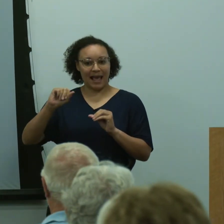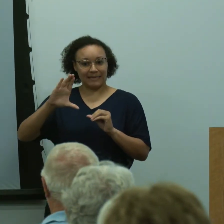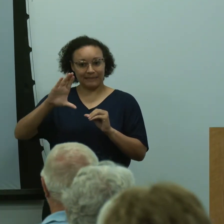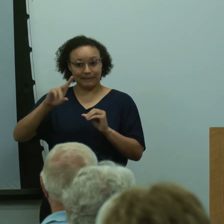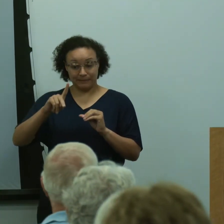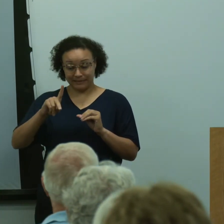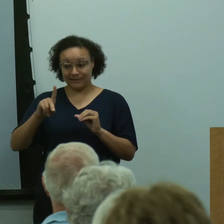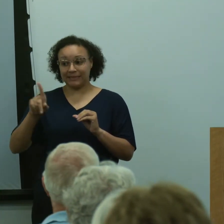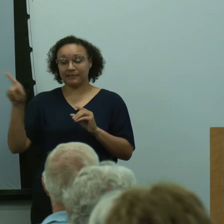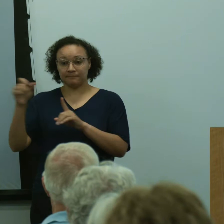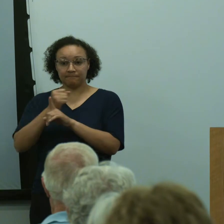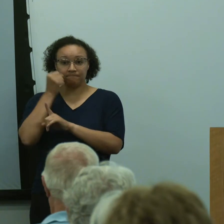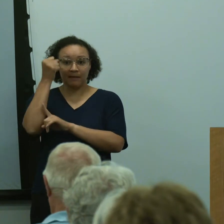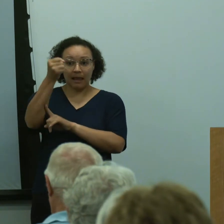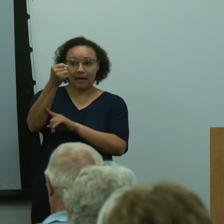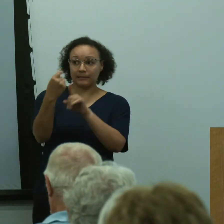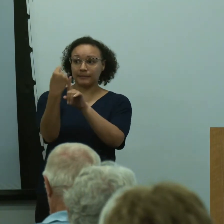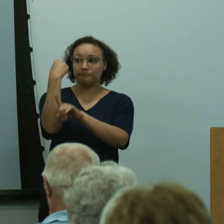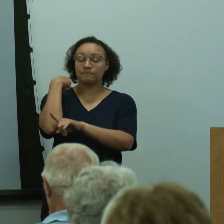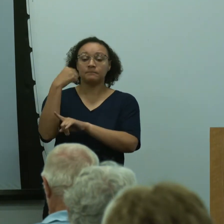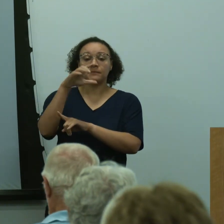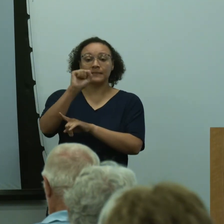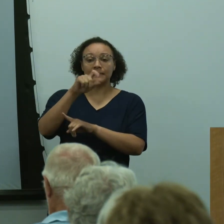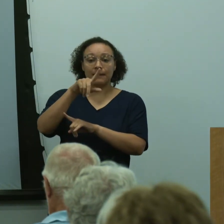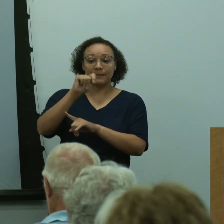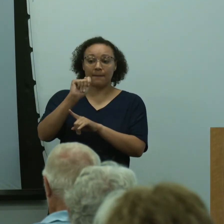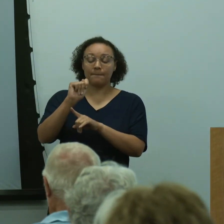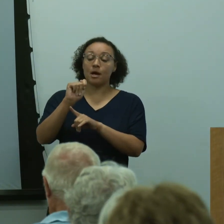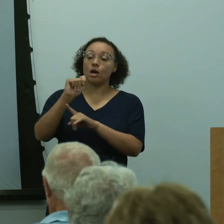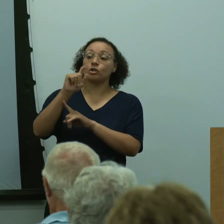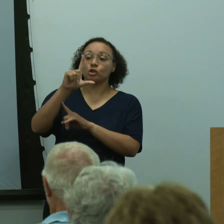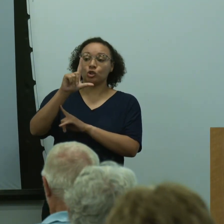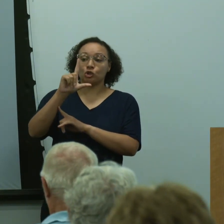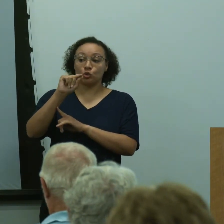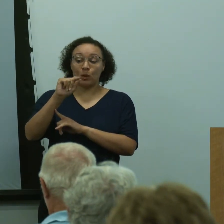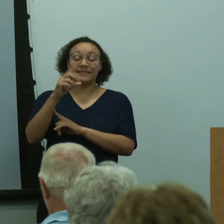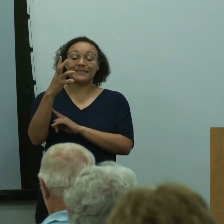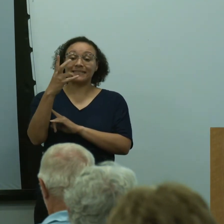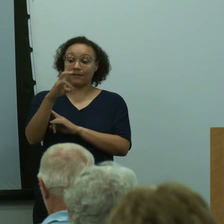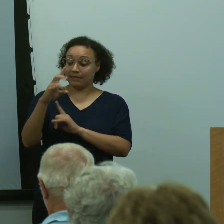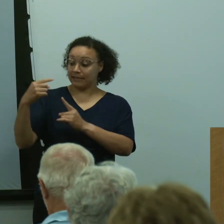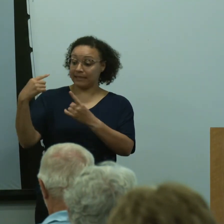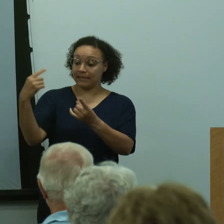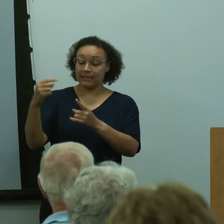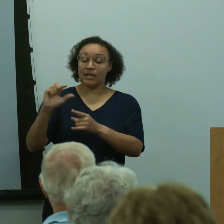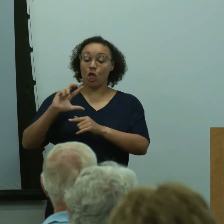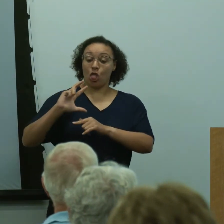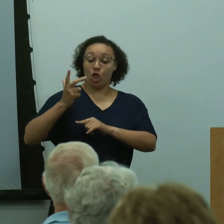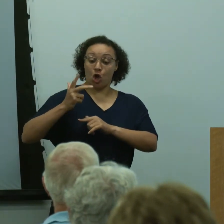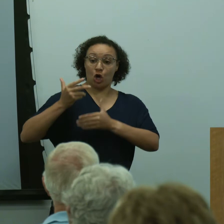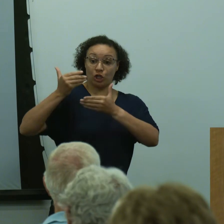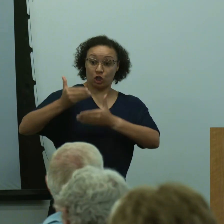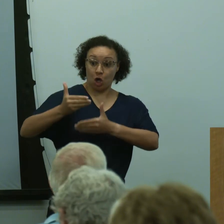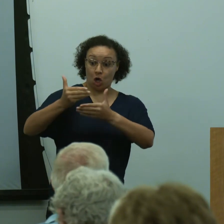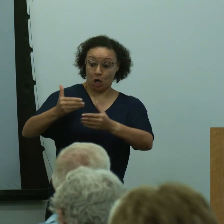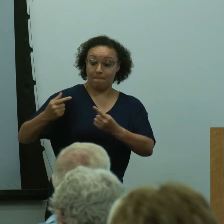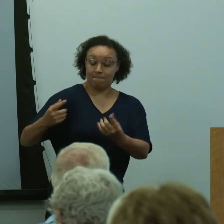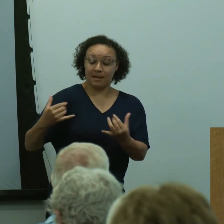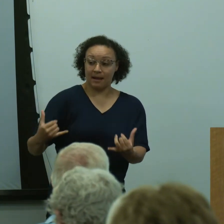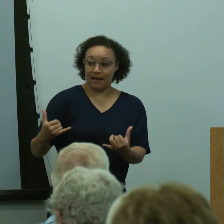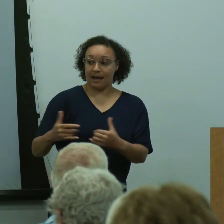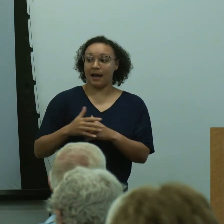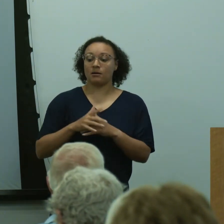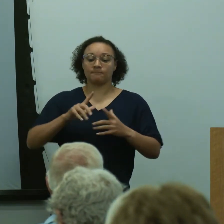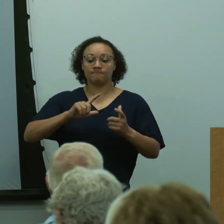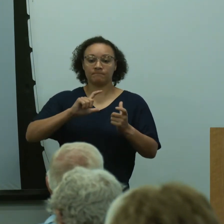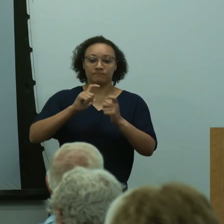He was elected in September of 2017 and is currently in his third term, innovating and recharging units